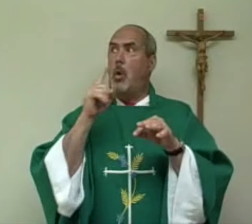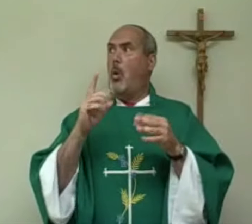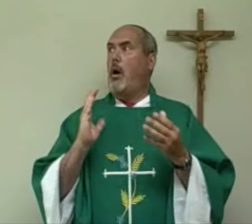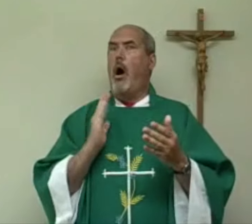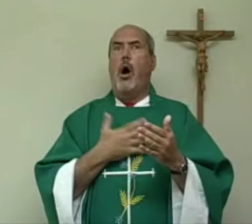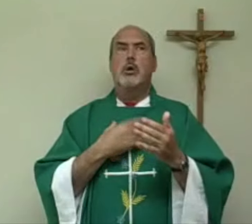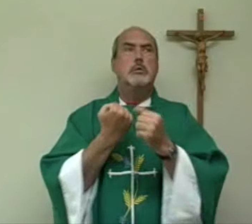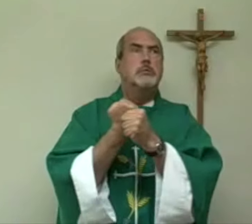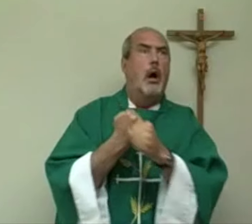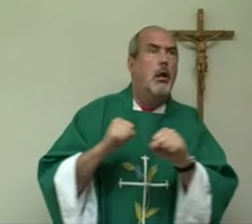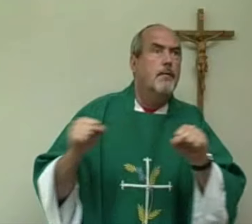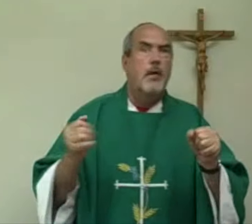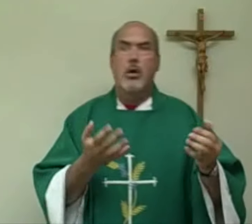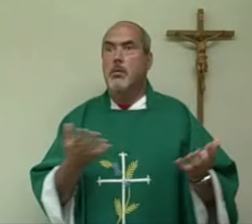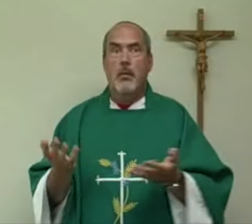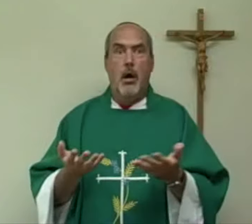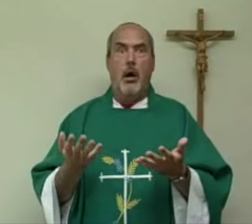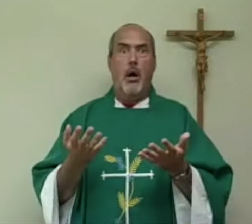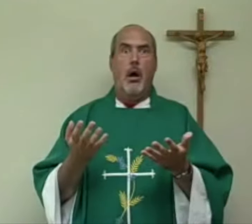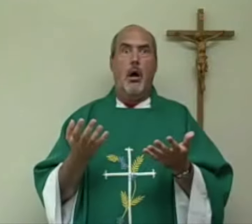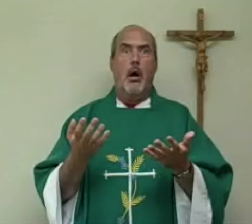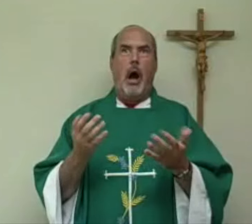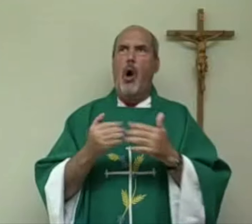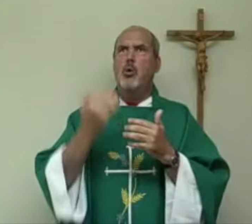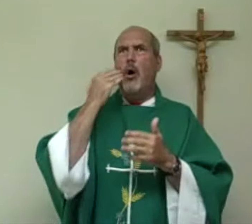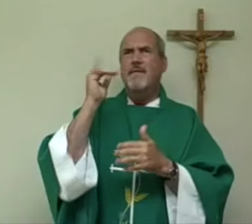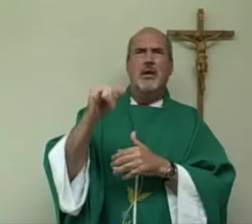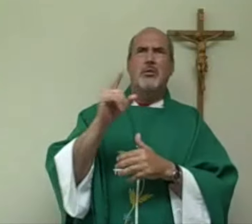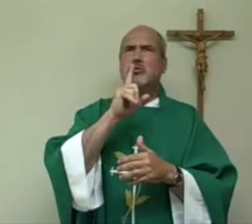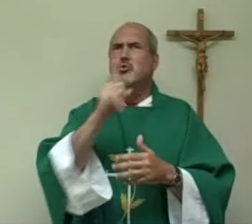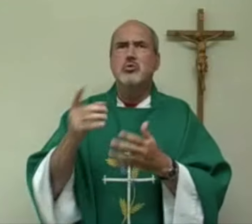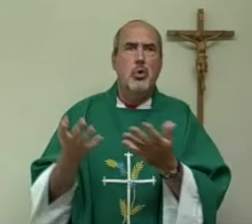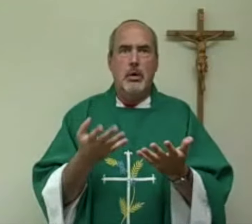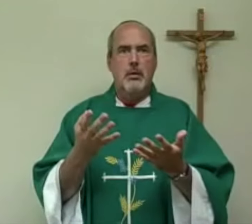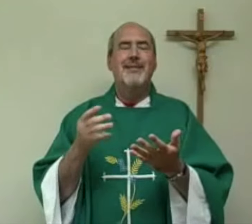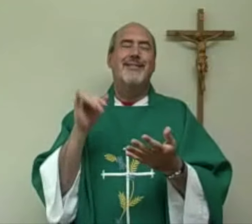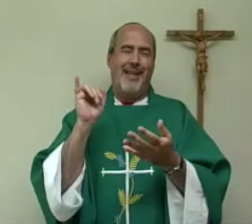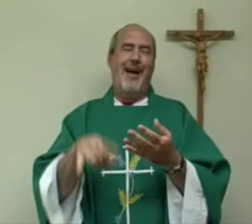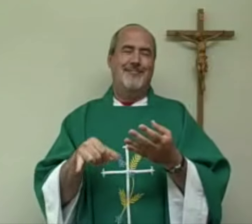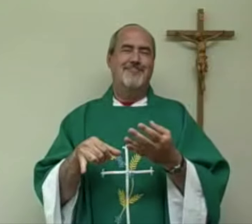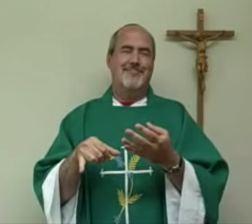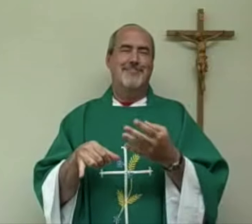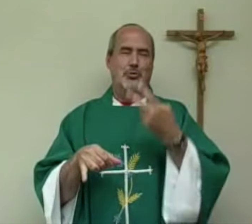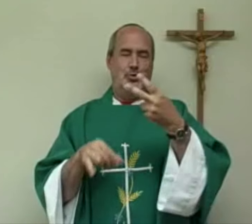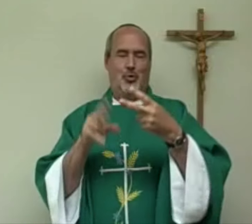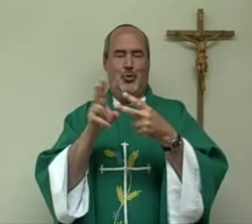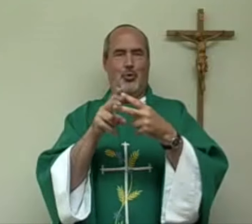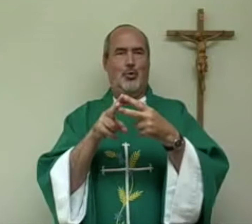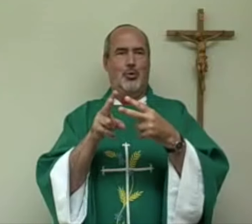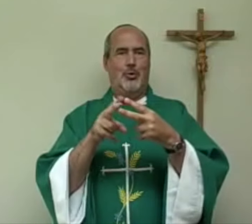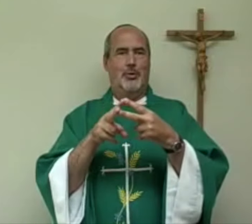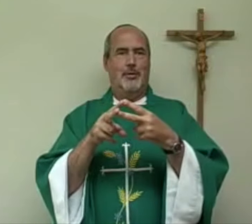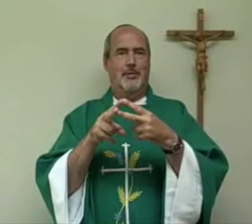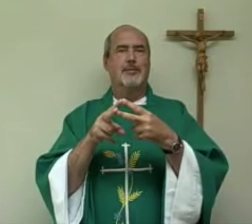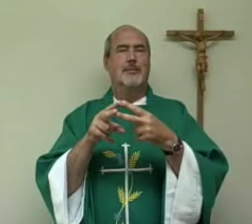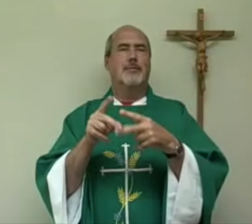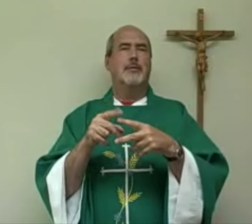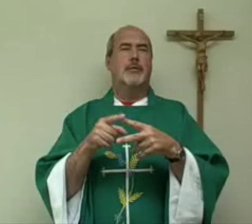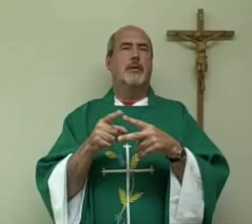What's important is that for our salvation, and to know that it is true,